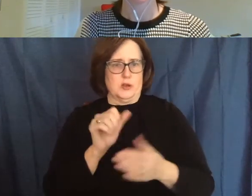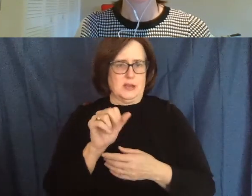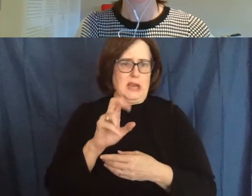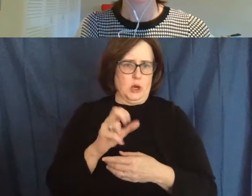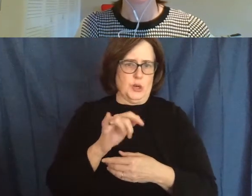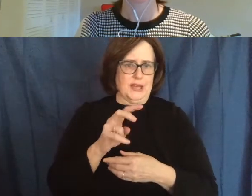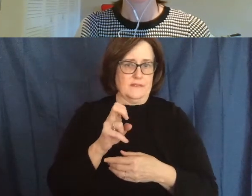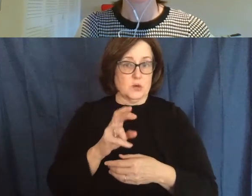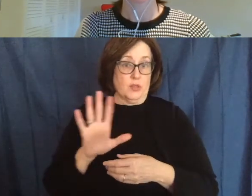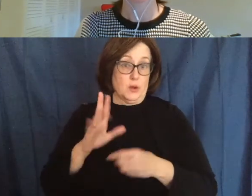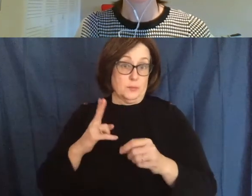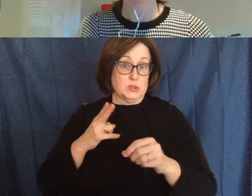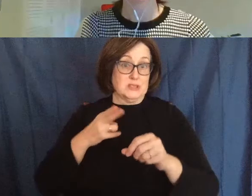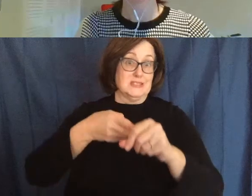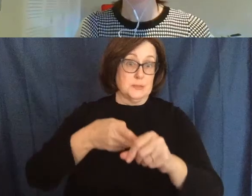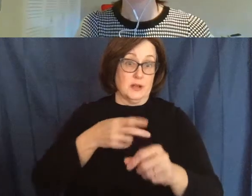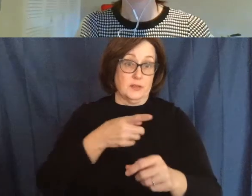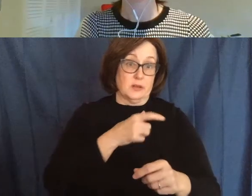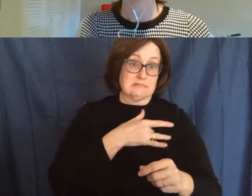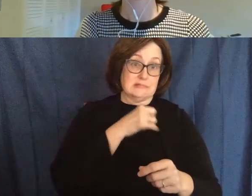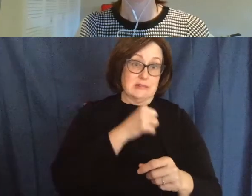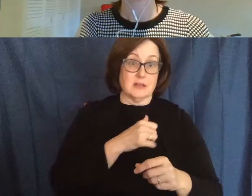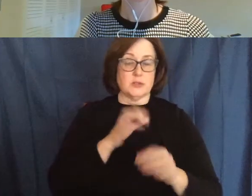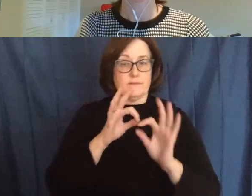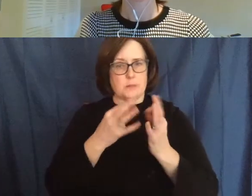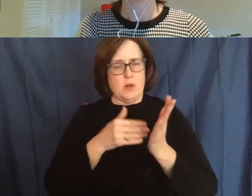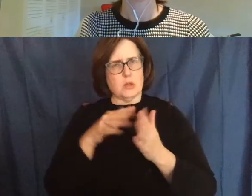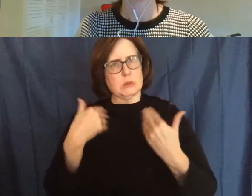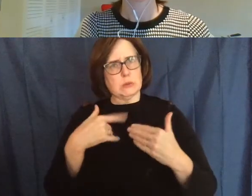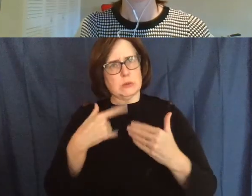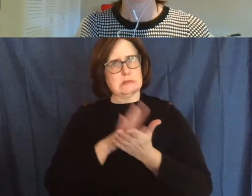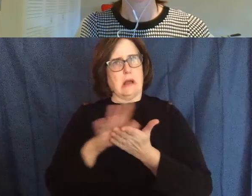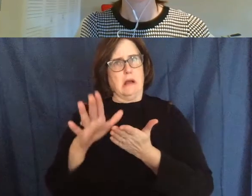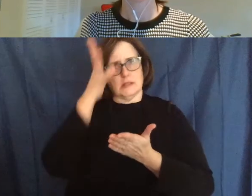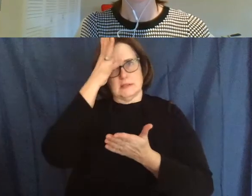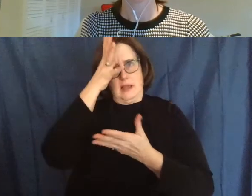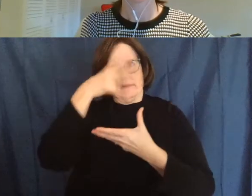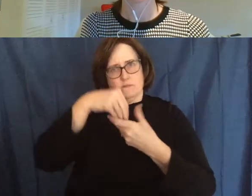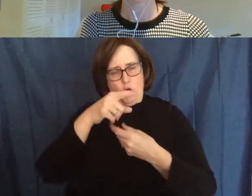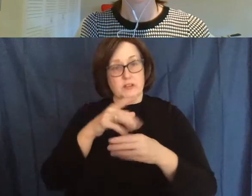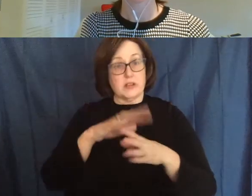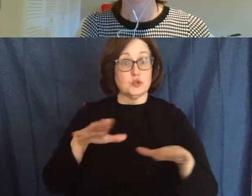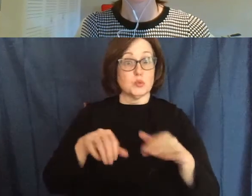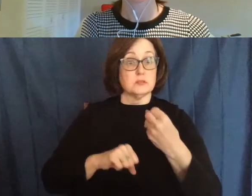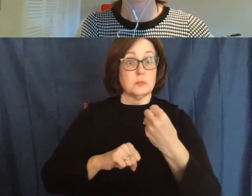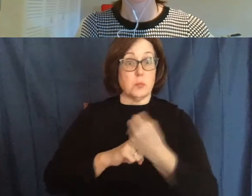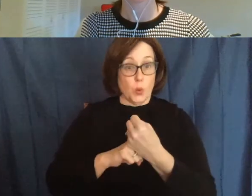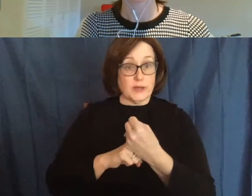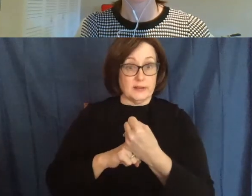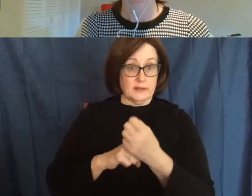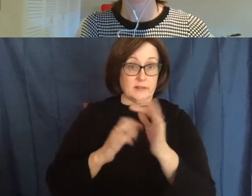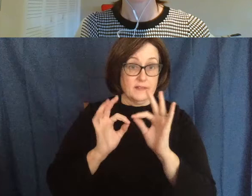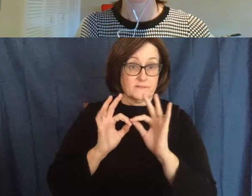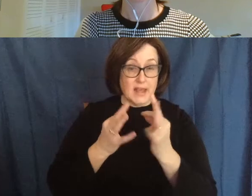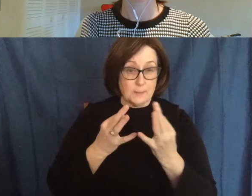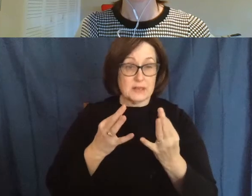something that families were highlighting. Children supporting their families in doing a little bit